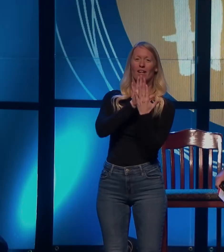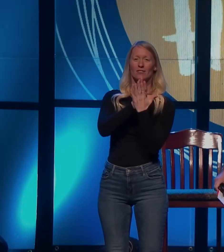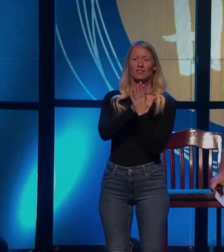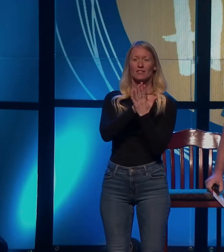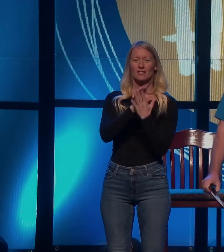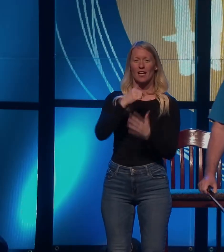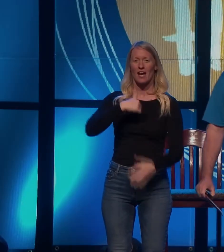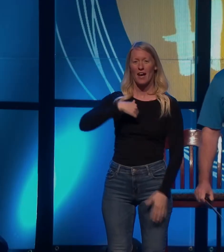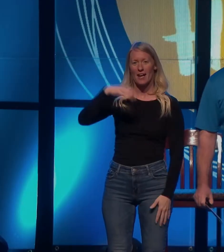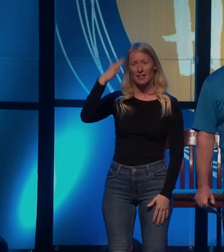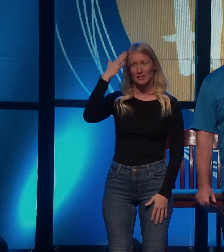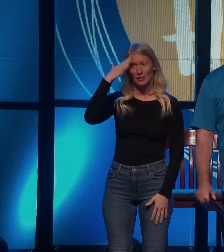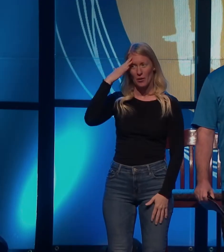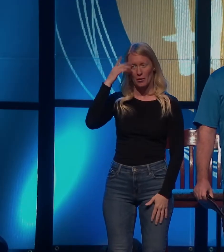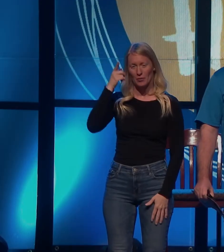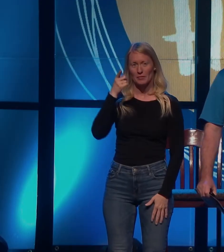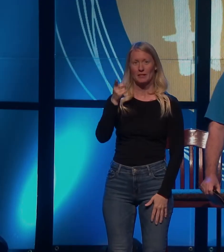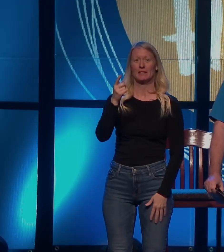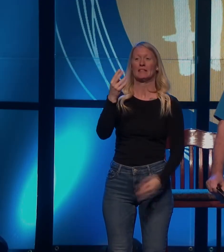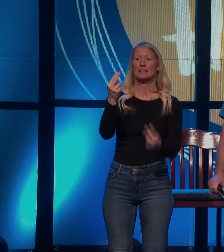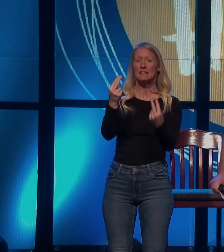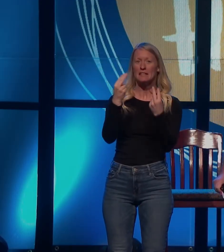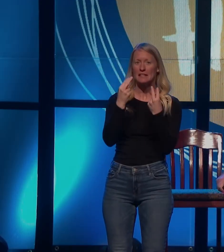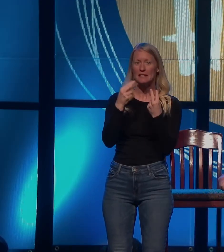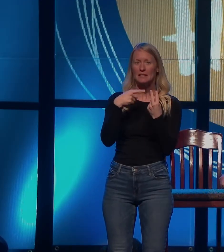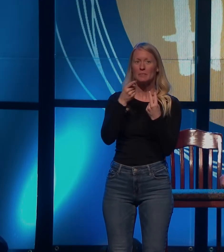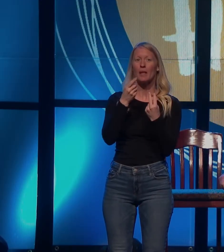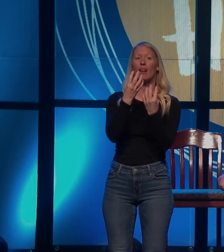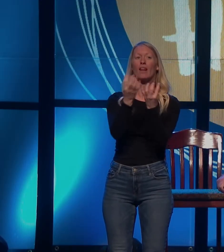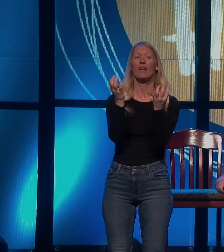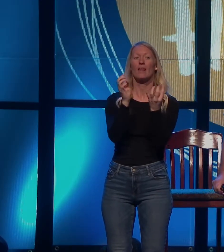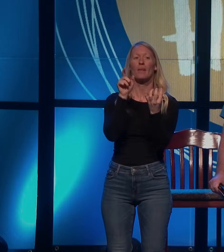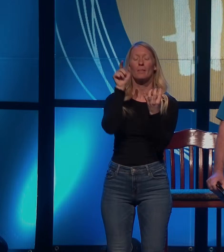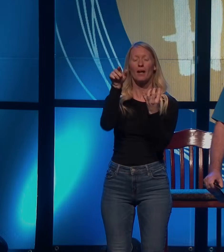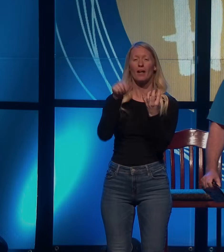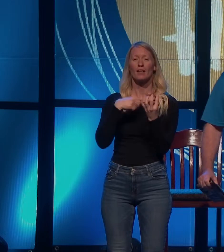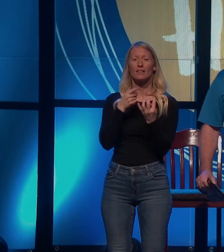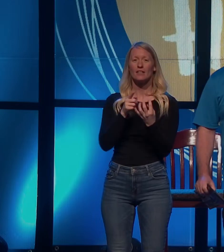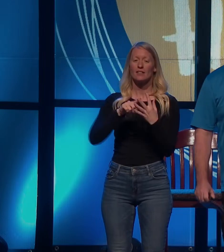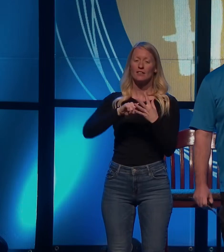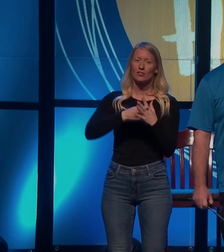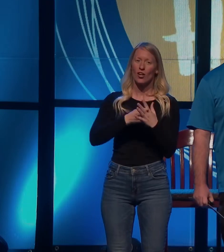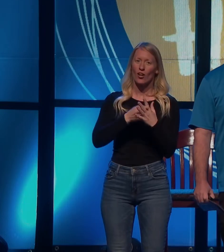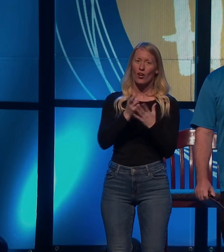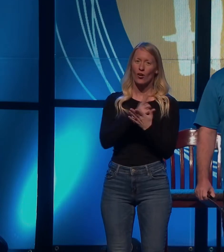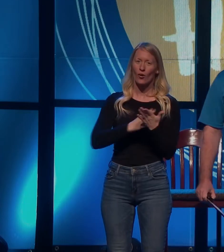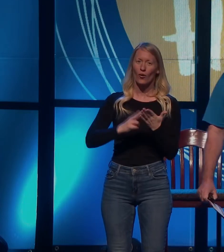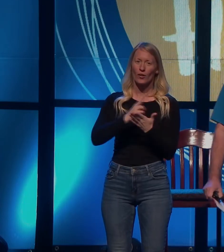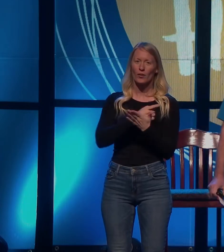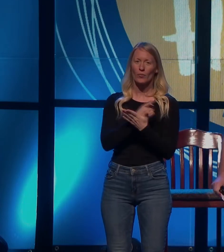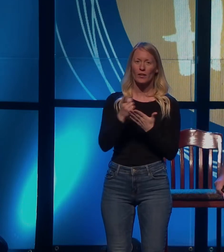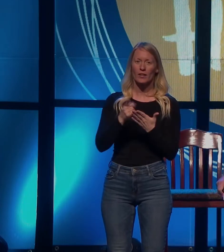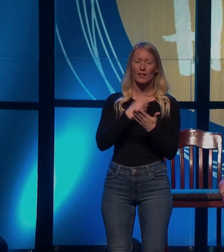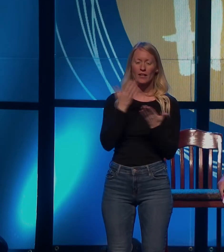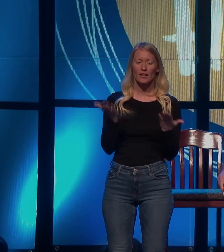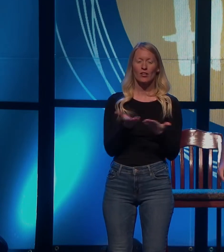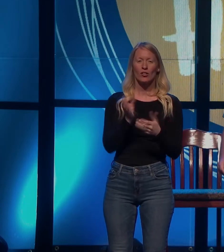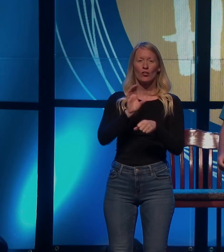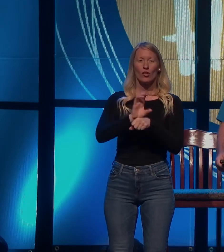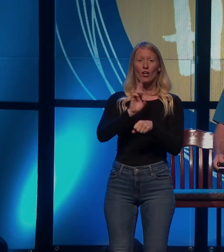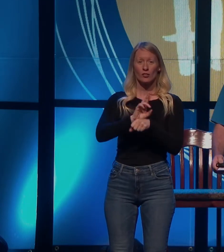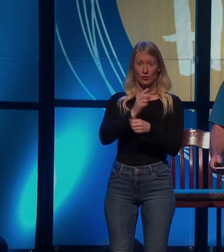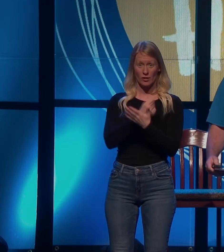I know I'm getting stares from people in the back, but it's the start of Holy Week here at Crossroads, and this